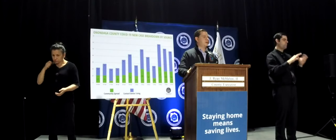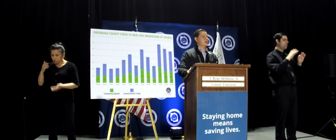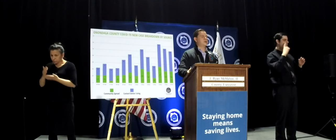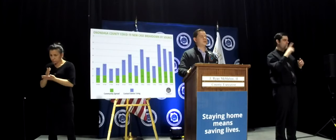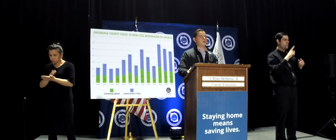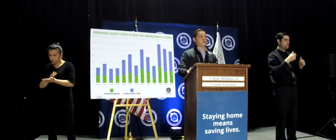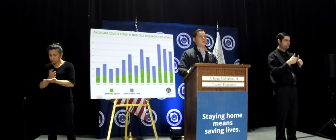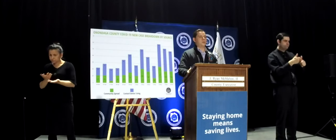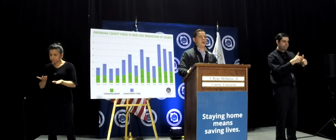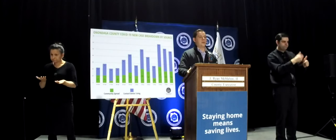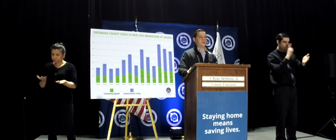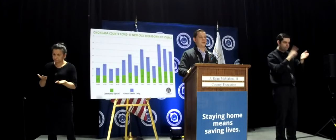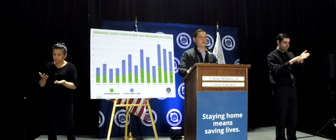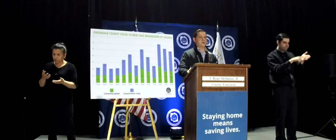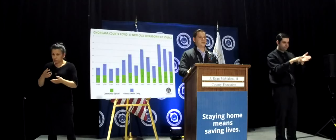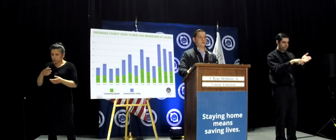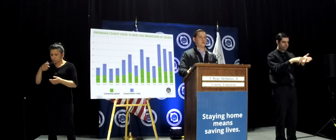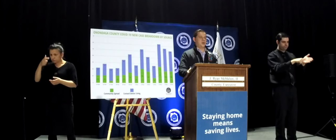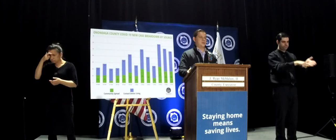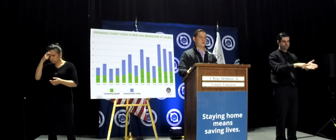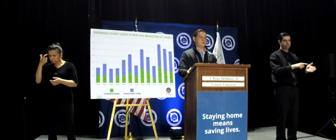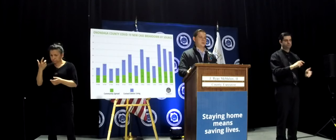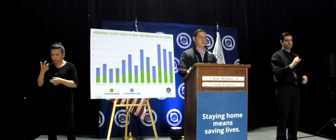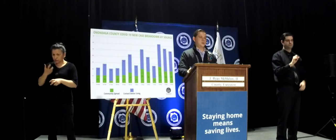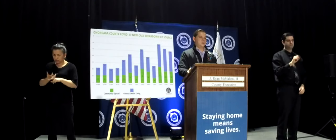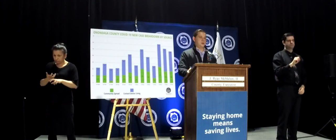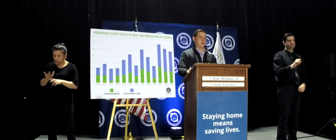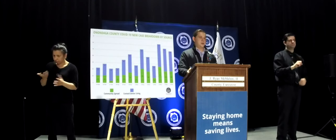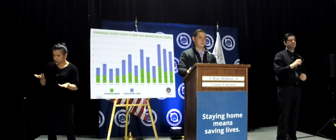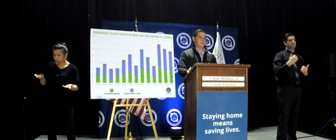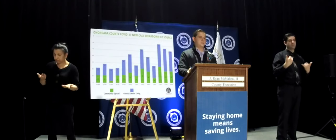bit. You're probably gonna need to trace